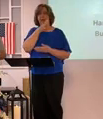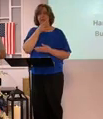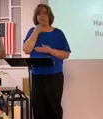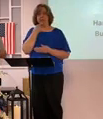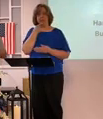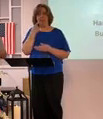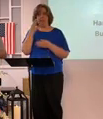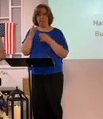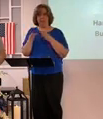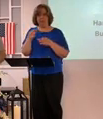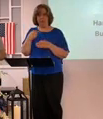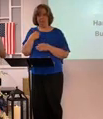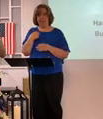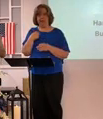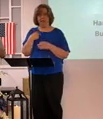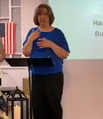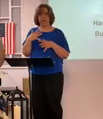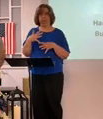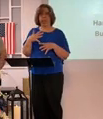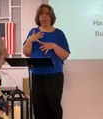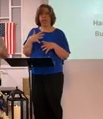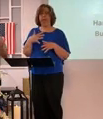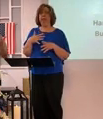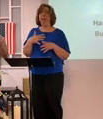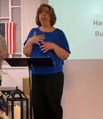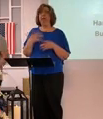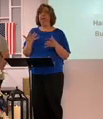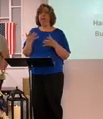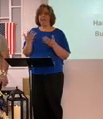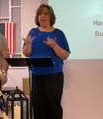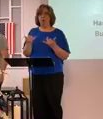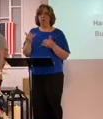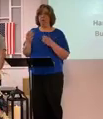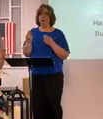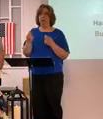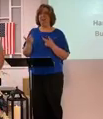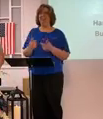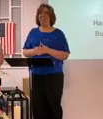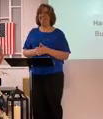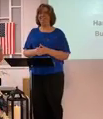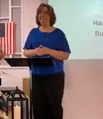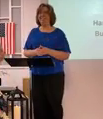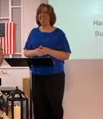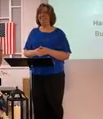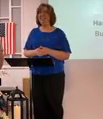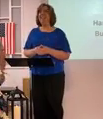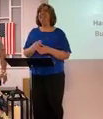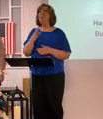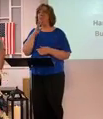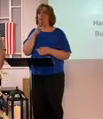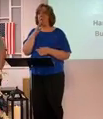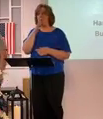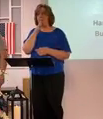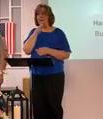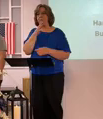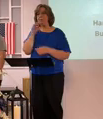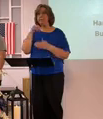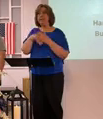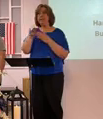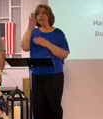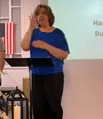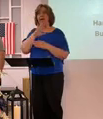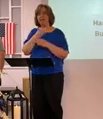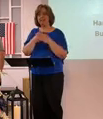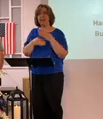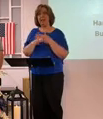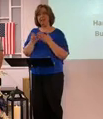it was me, I'd be freaking out. I'm like, okay, we're freaking out. Now what? Now what are we going to do? So it's all in God's hands. And